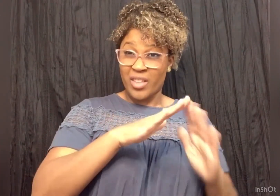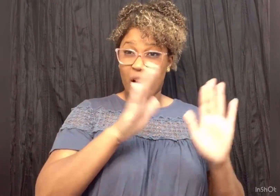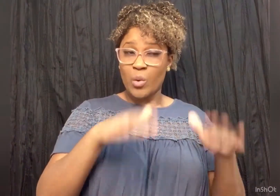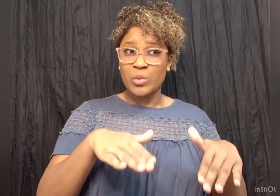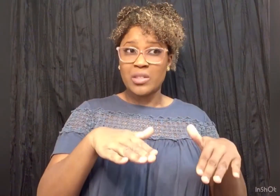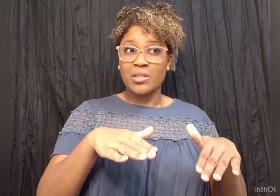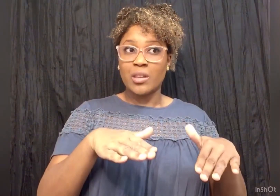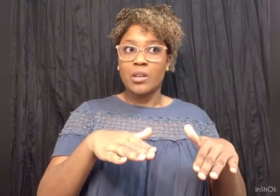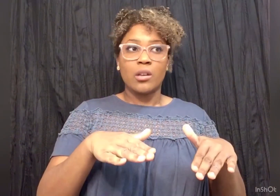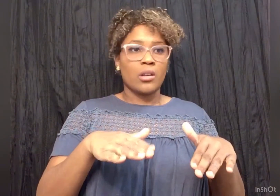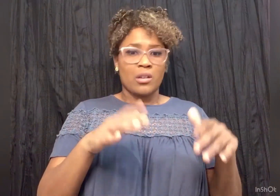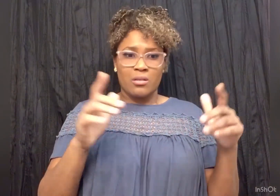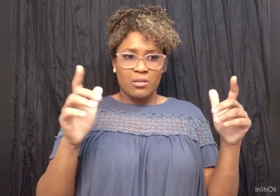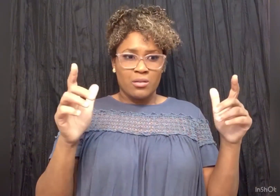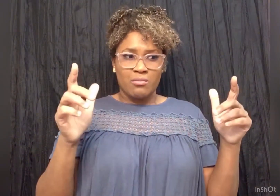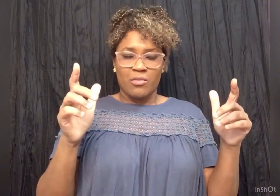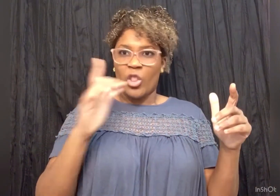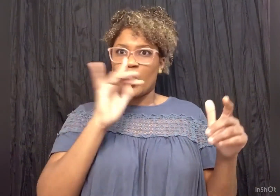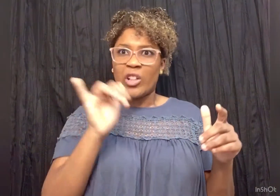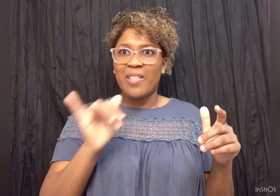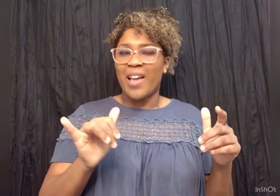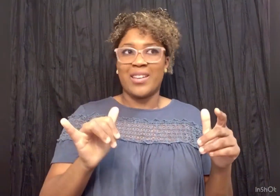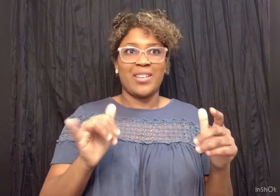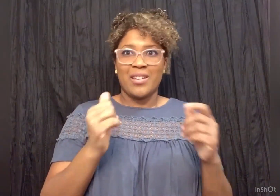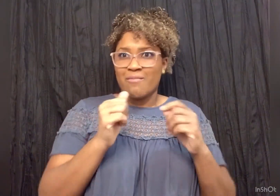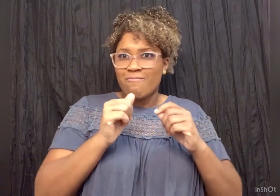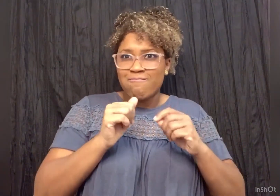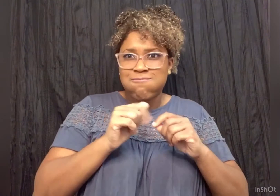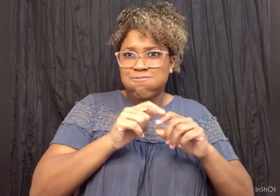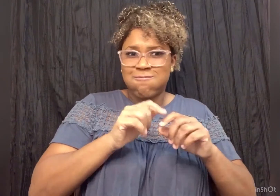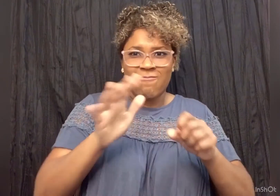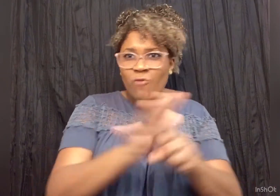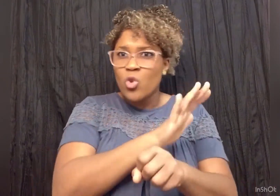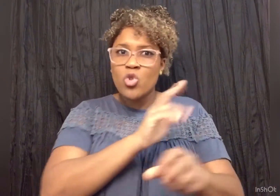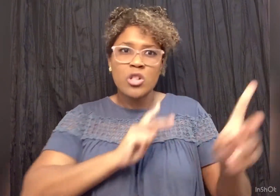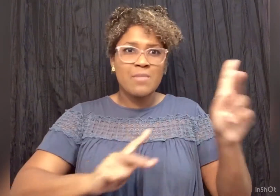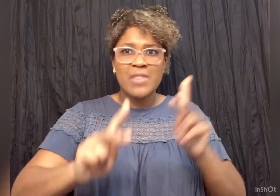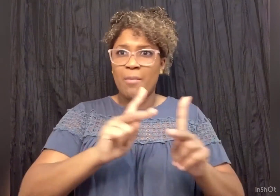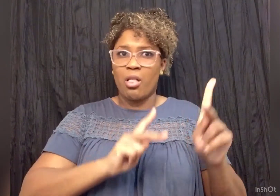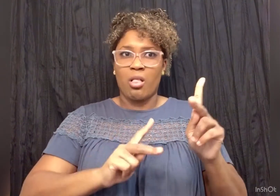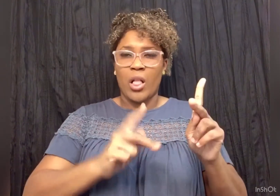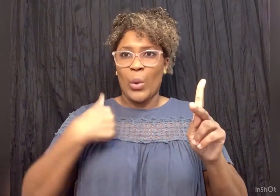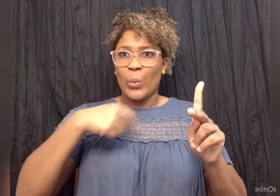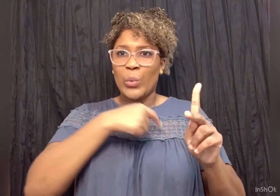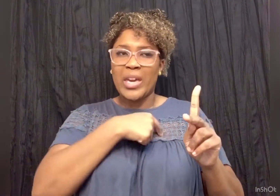antechamber to an operating room. We stood, waiting for the door to open.